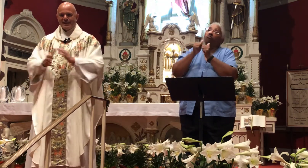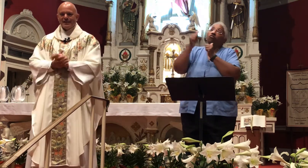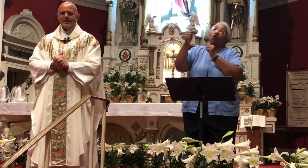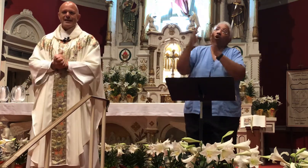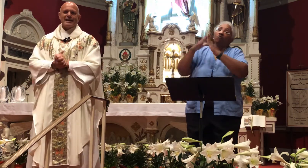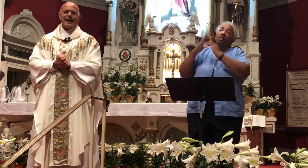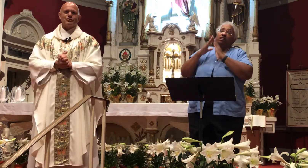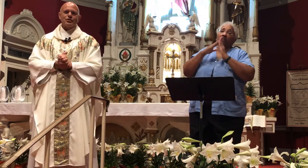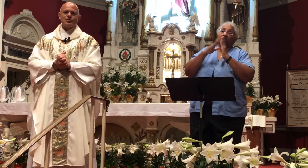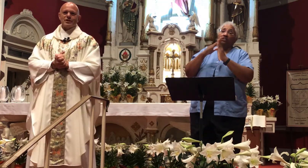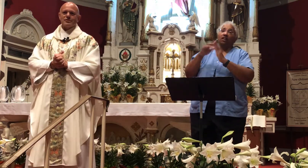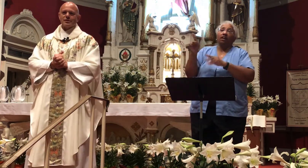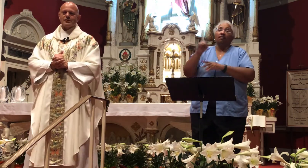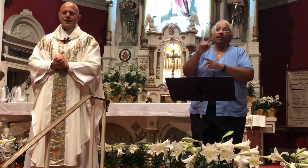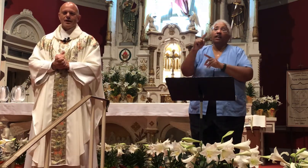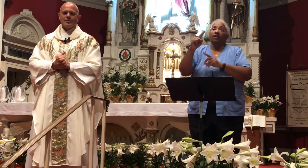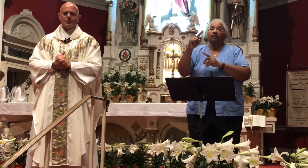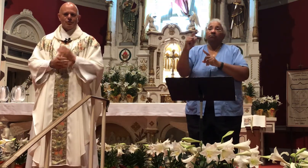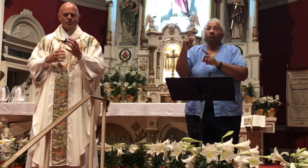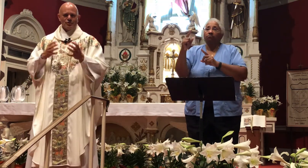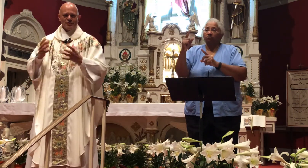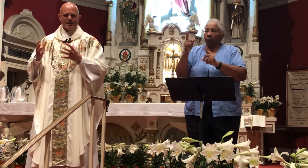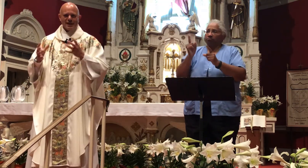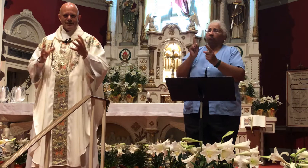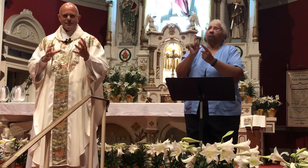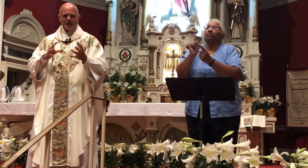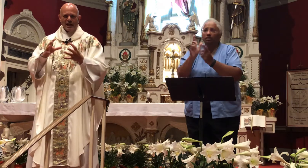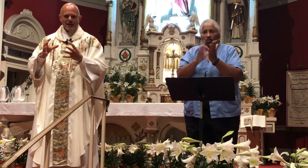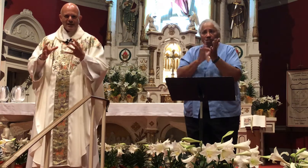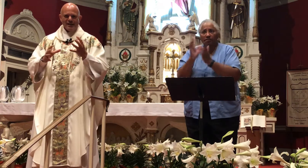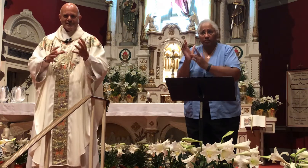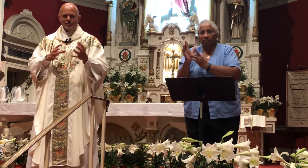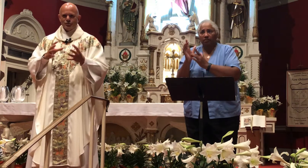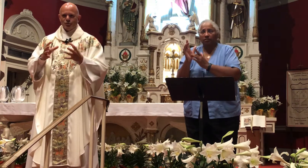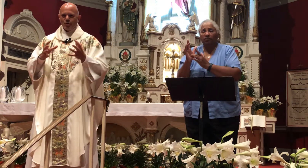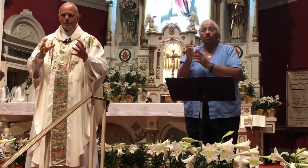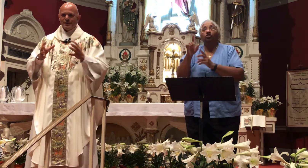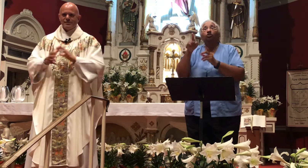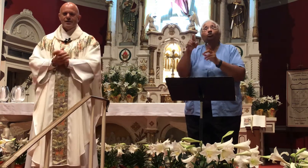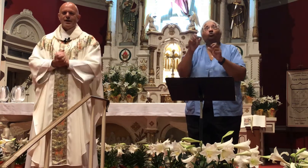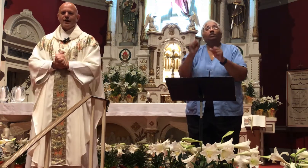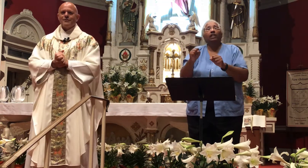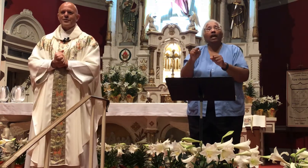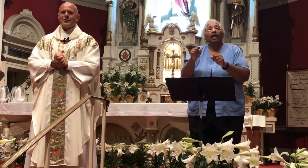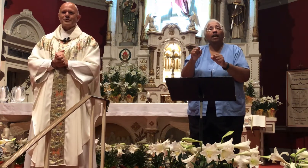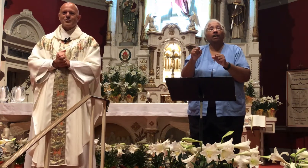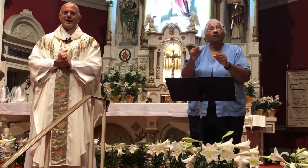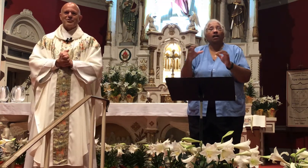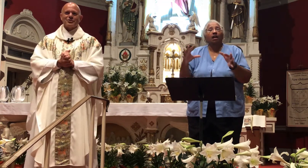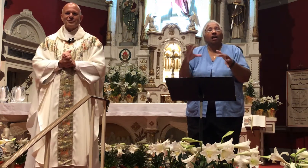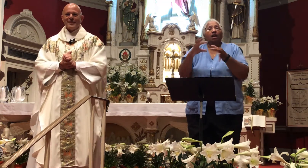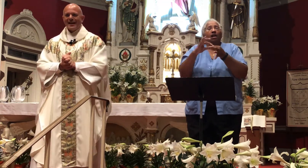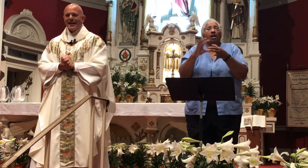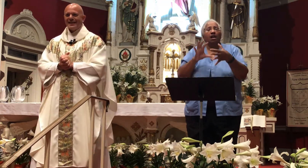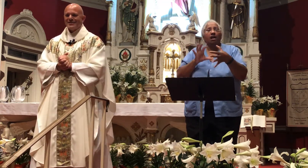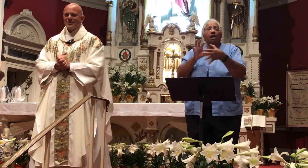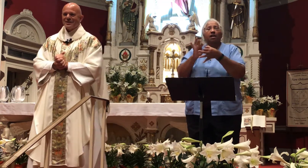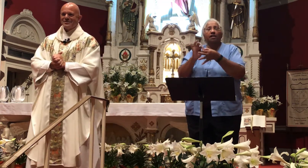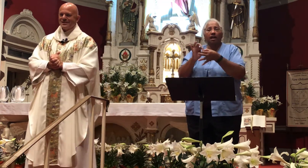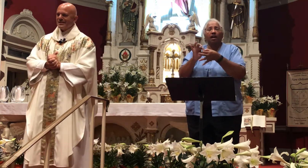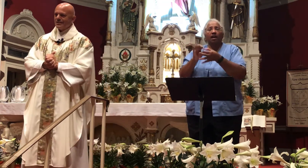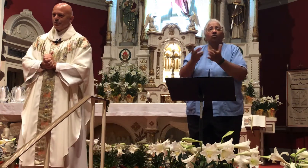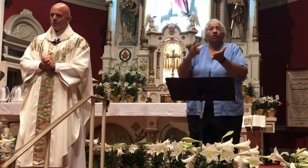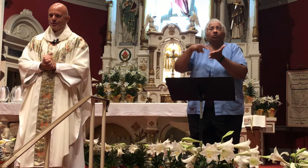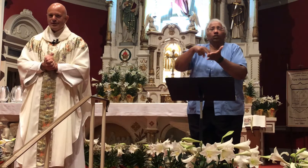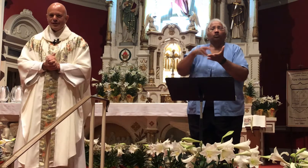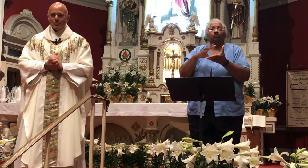then they encounter Jesus on the road. So you can kind of tie the stories of the resurrection, and you can